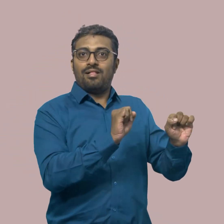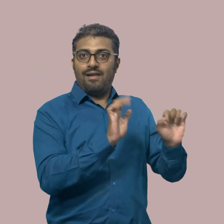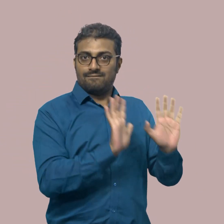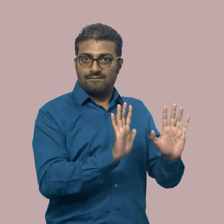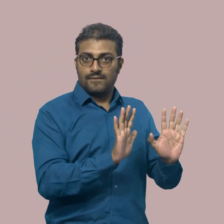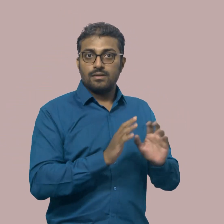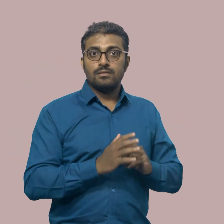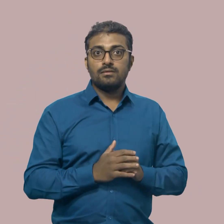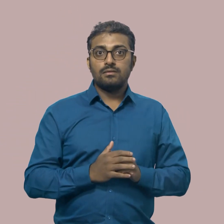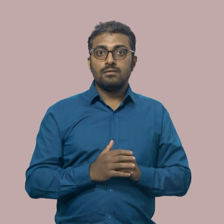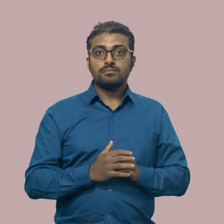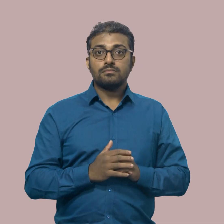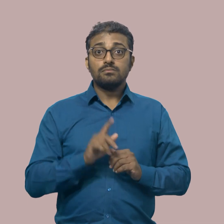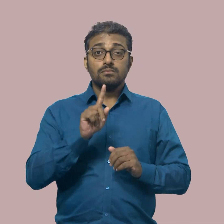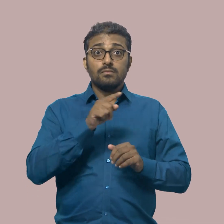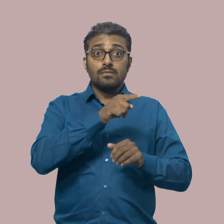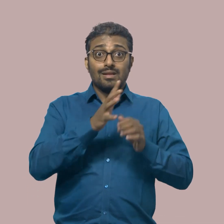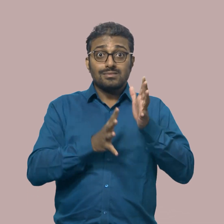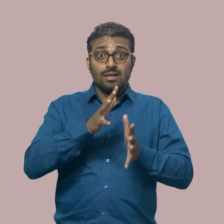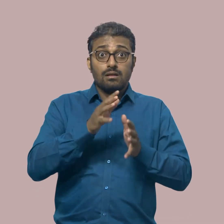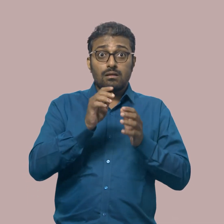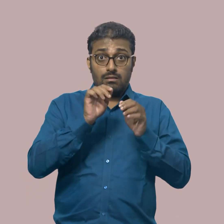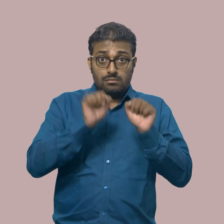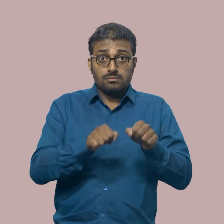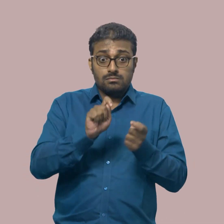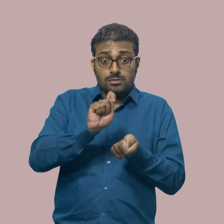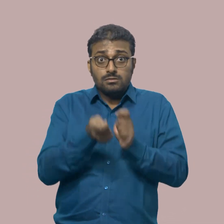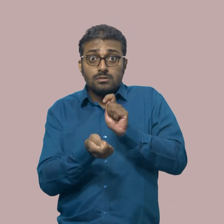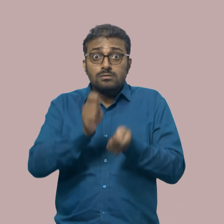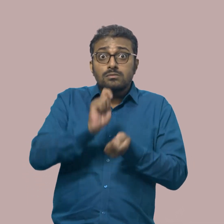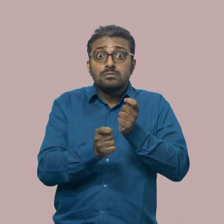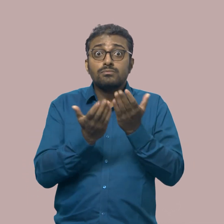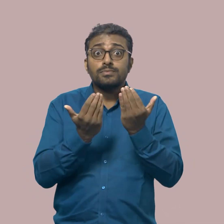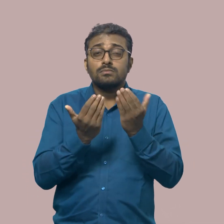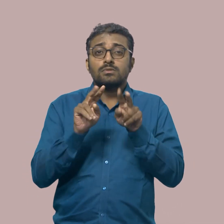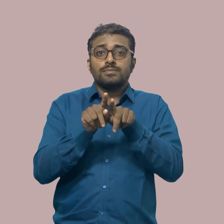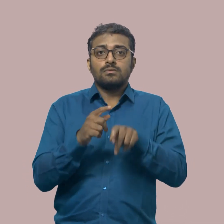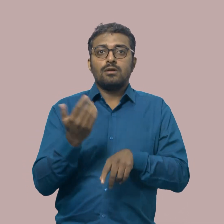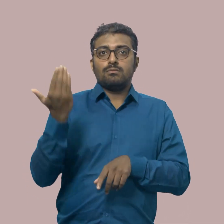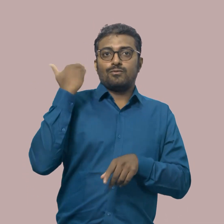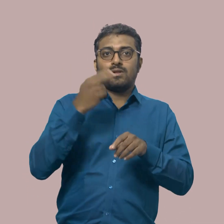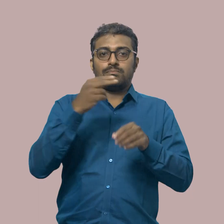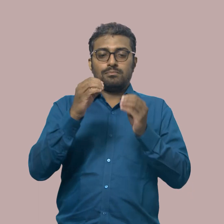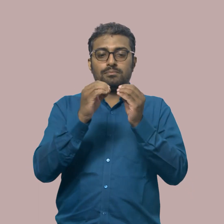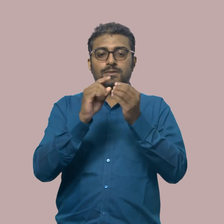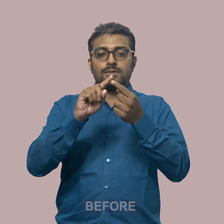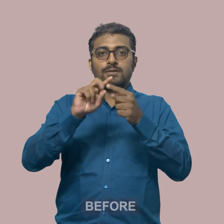for time can be modified according to the timeline. For example,